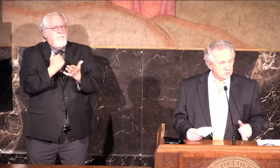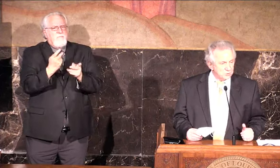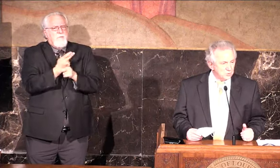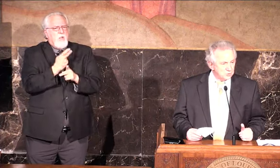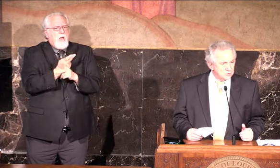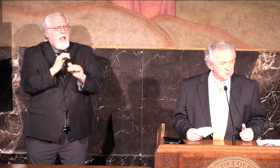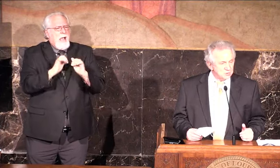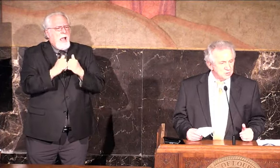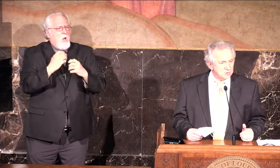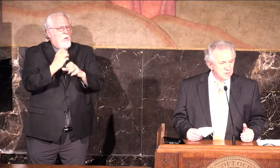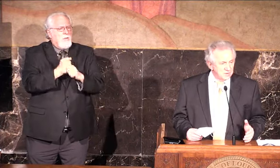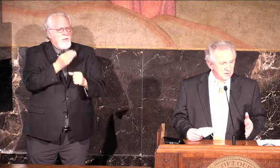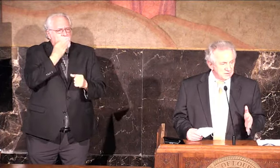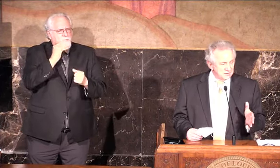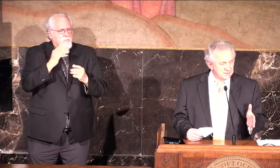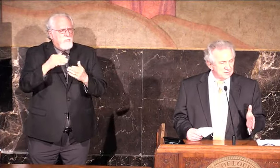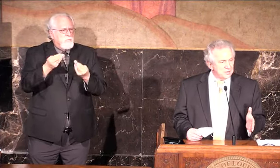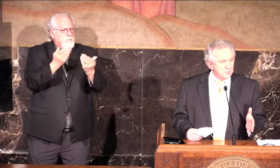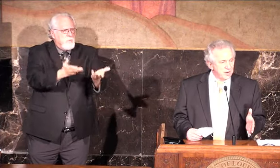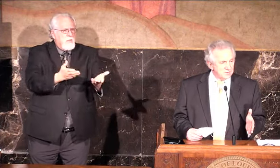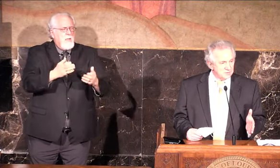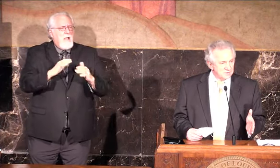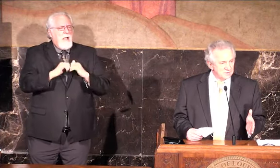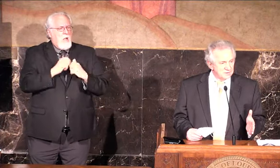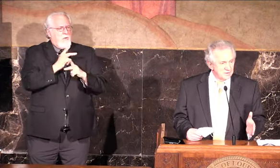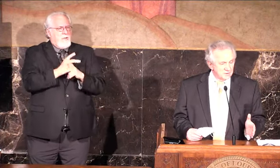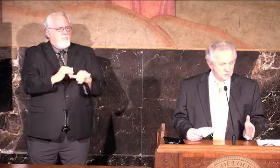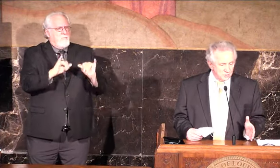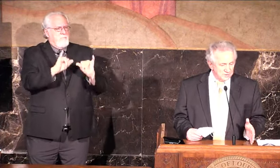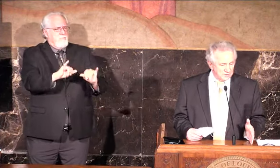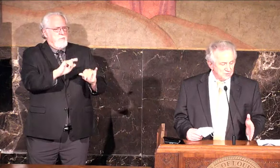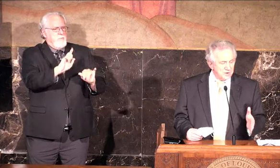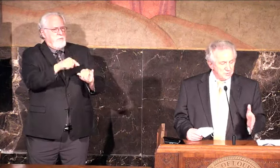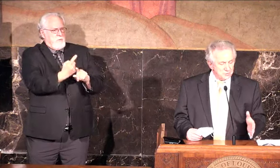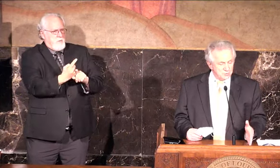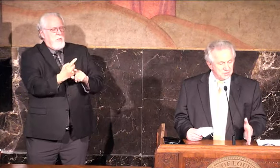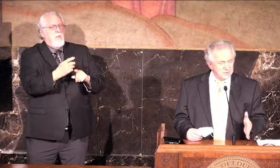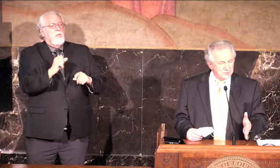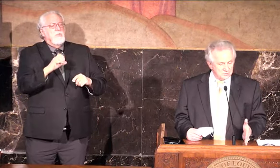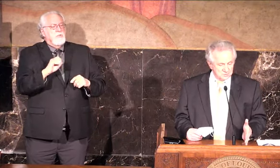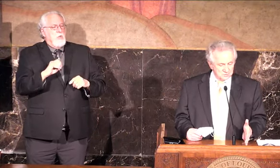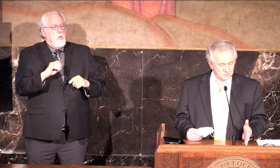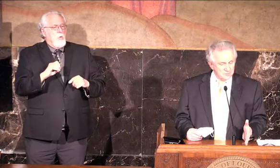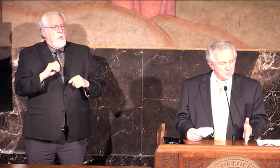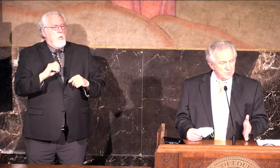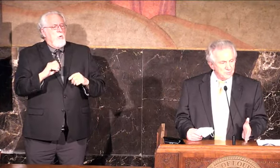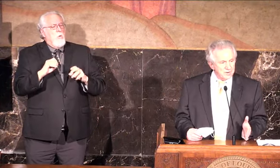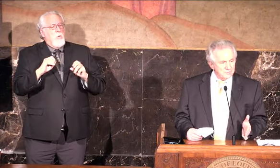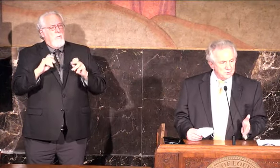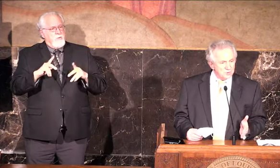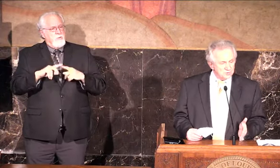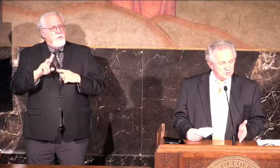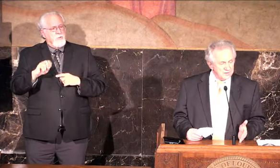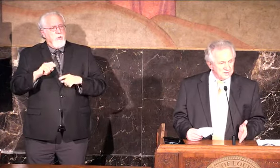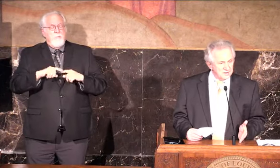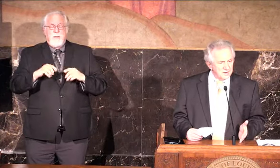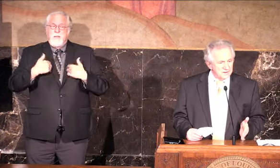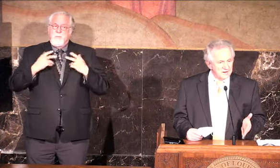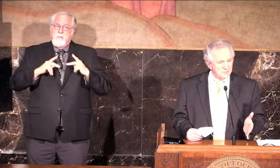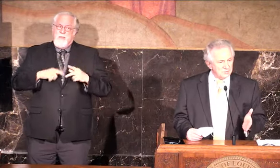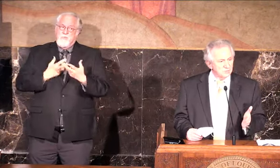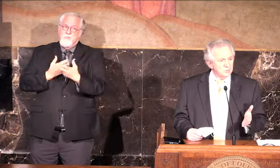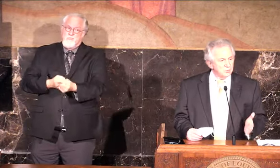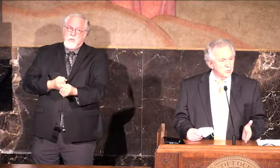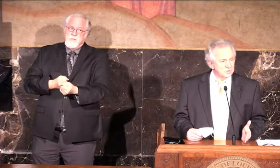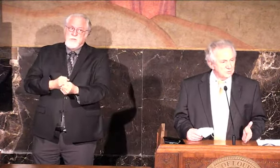how to get your groceries to you and keep you isolated. So it is an opportunity to get these things done, but people have to trust that, and